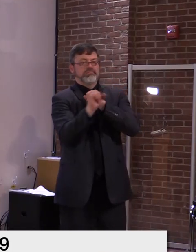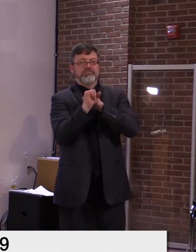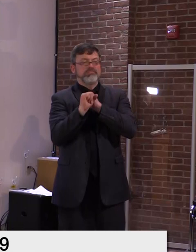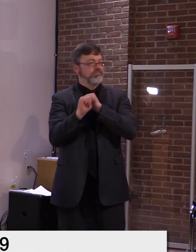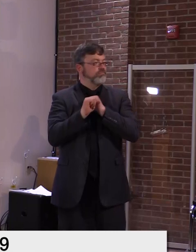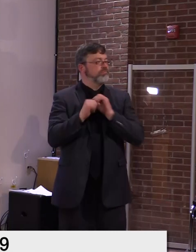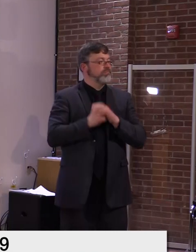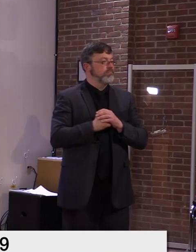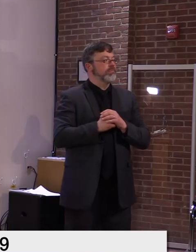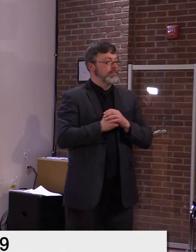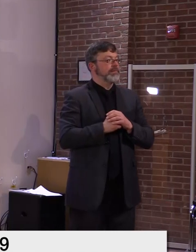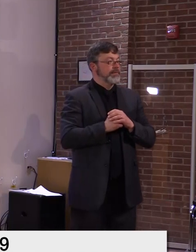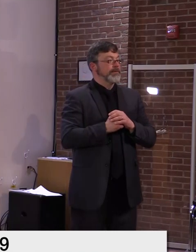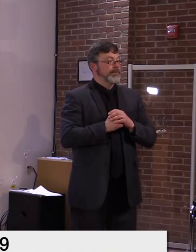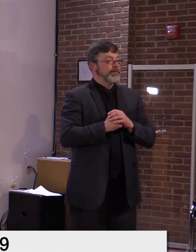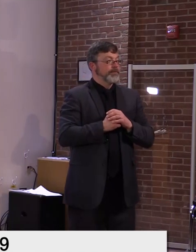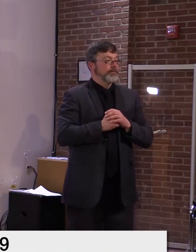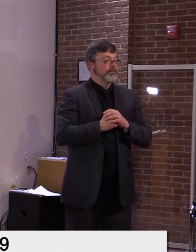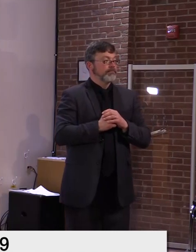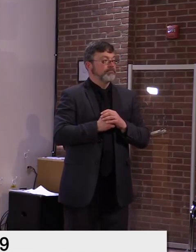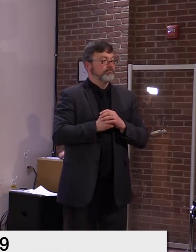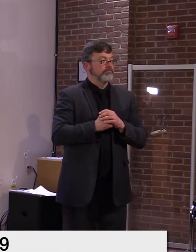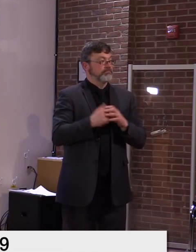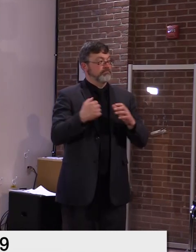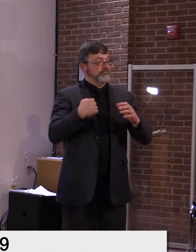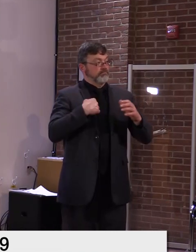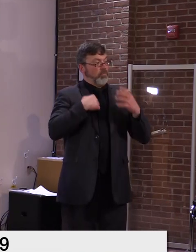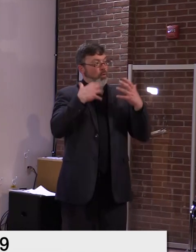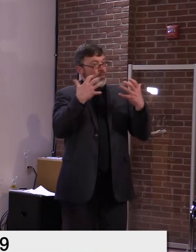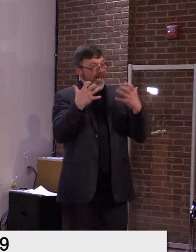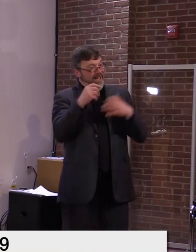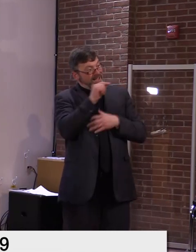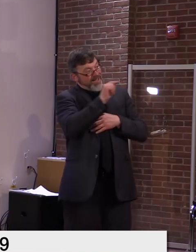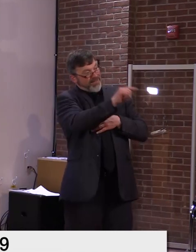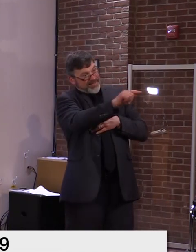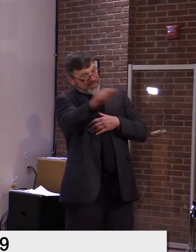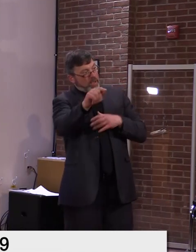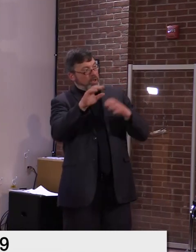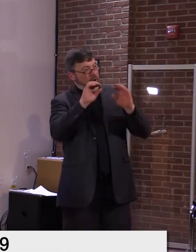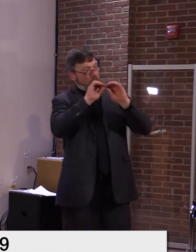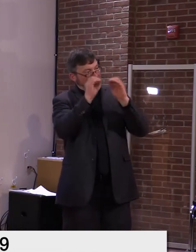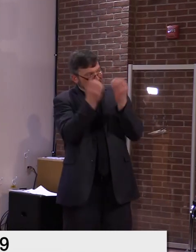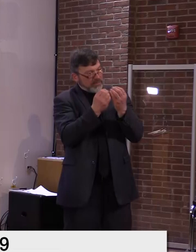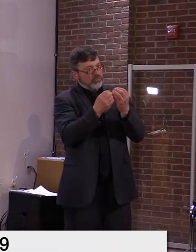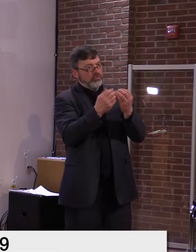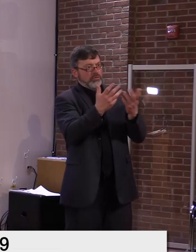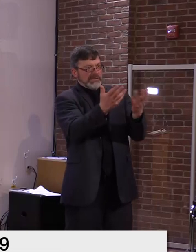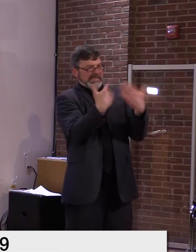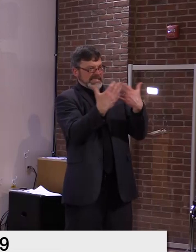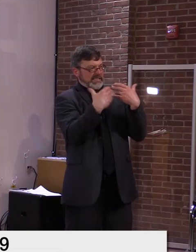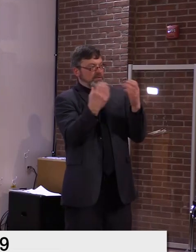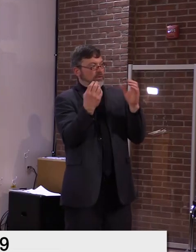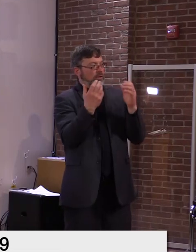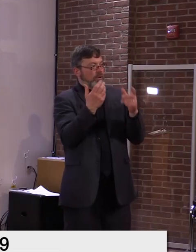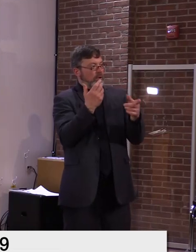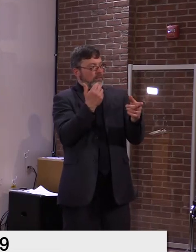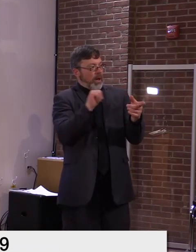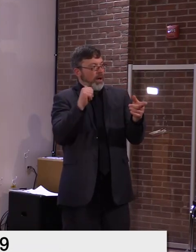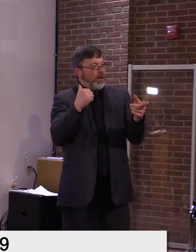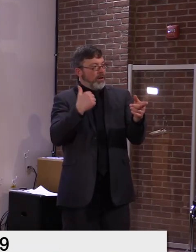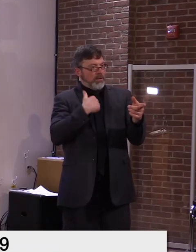a longer duration and at a price and an affordable price, because we have the money in the ESSER